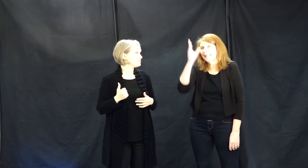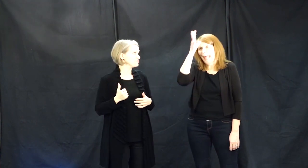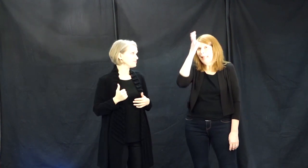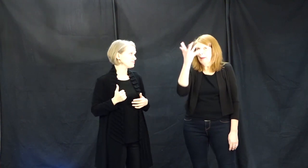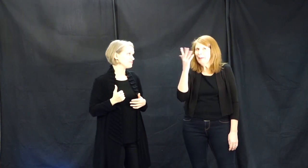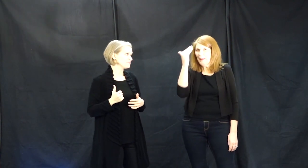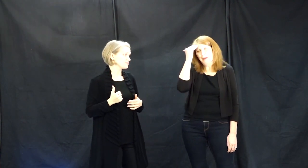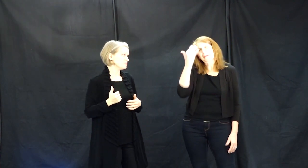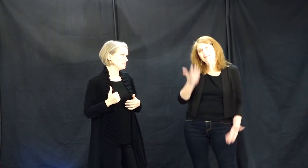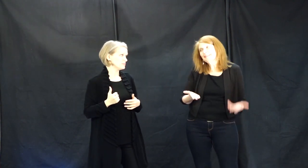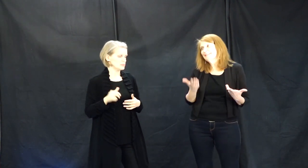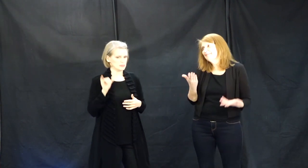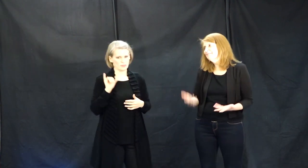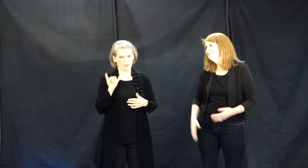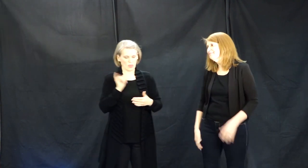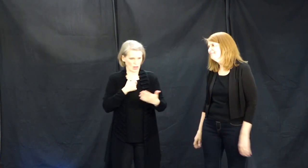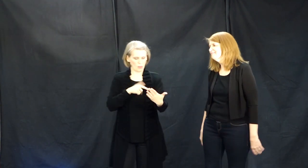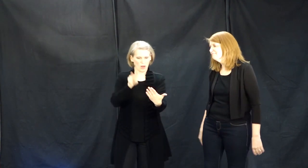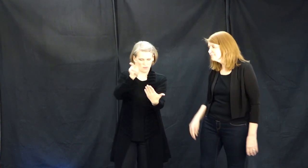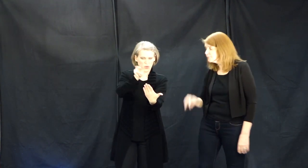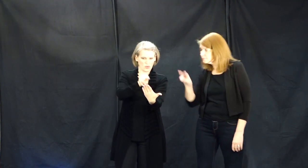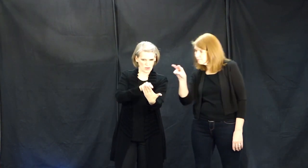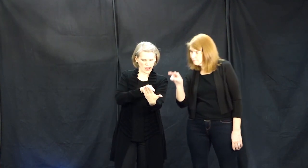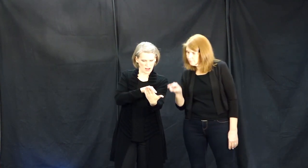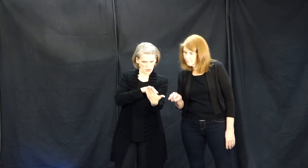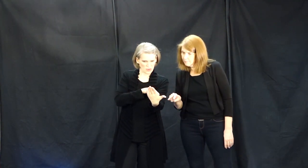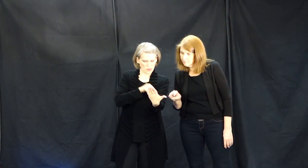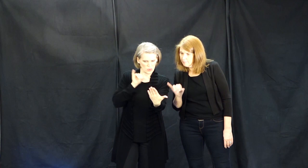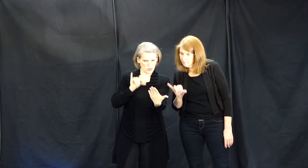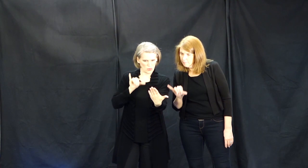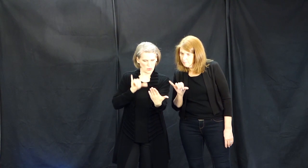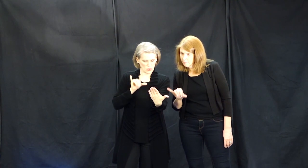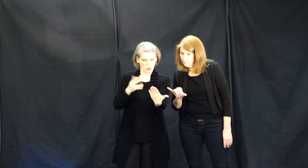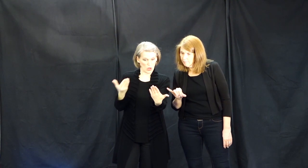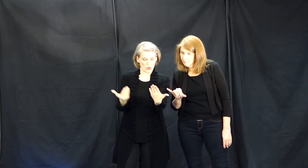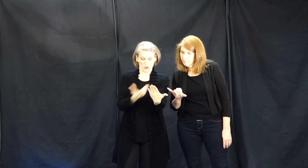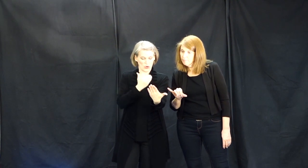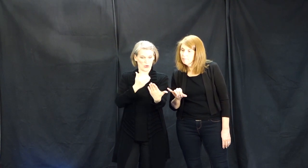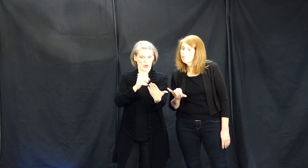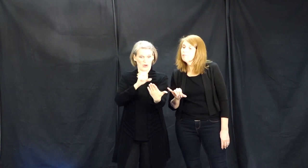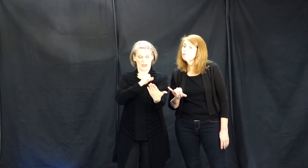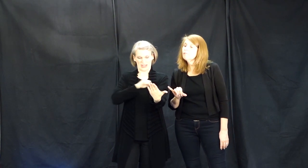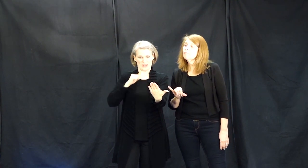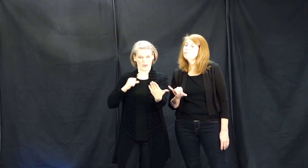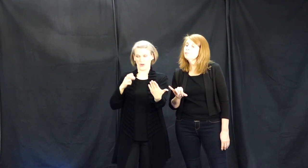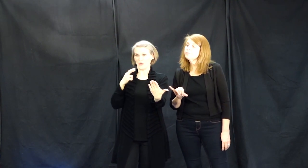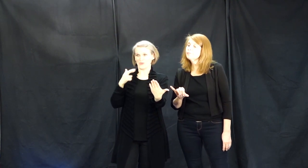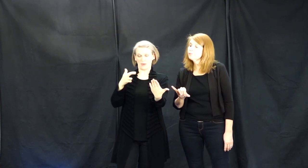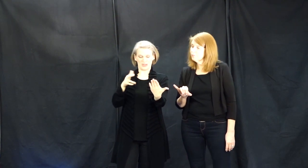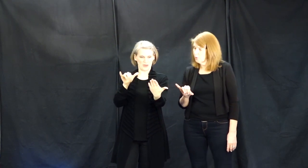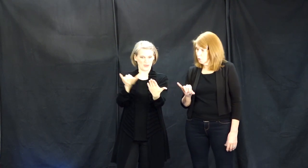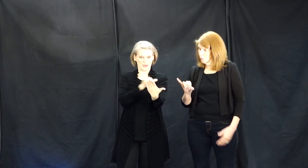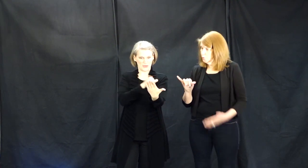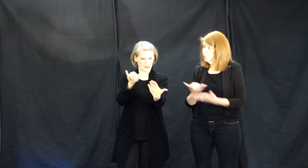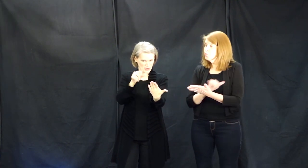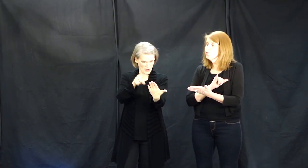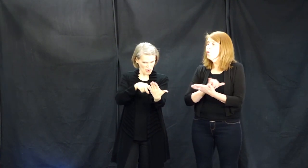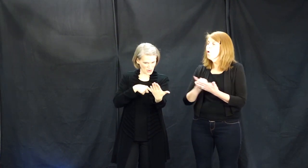already knows. Further down, let's meet the newest senator from New York. New York,